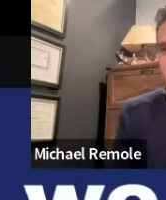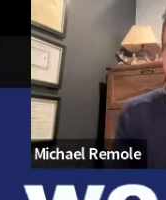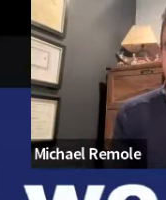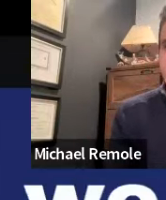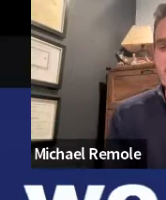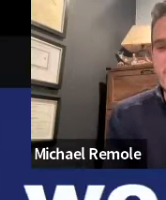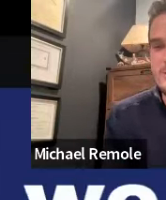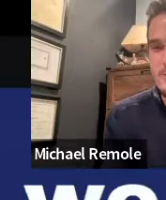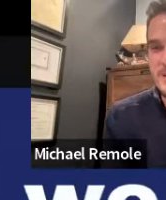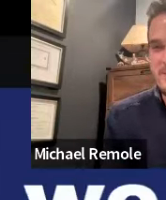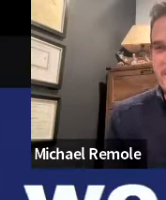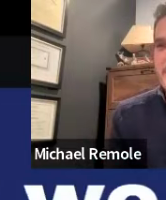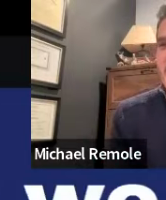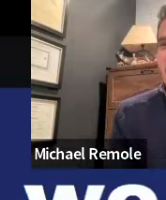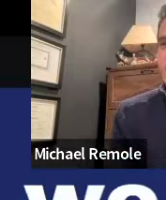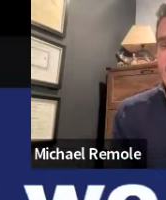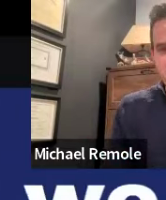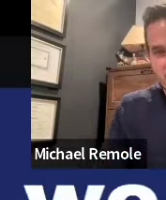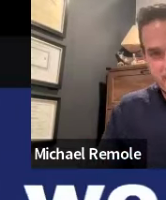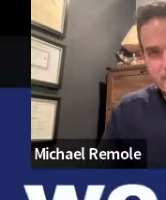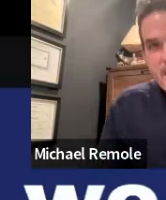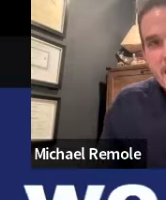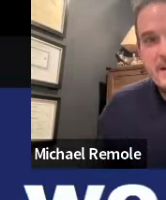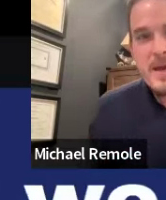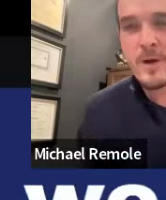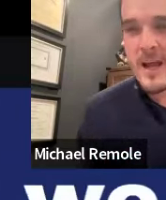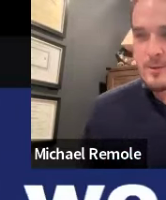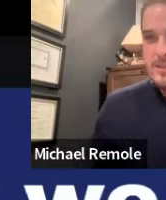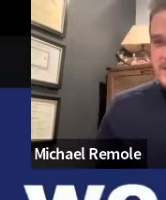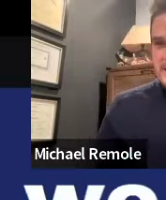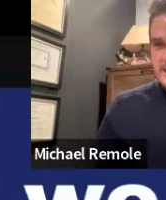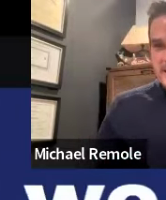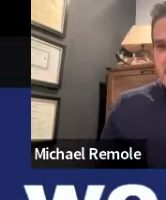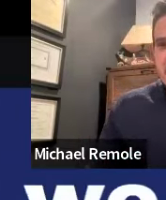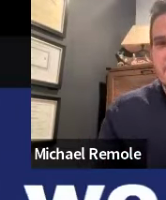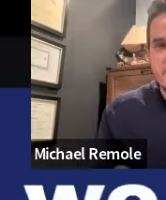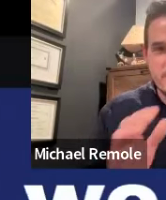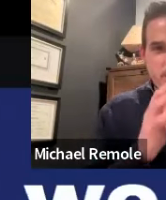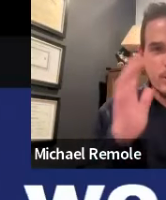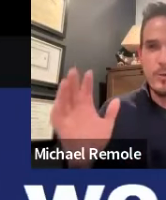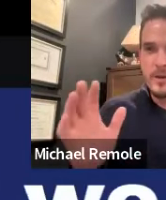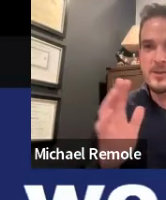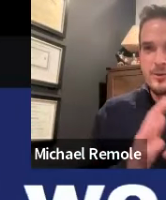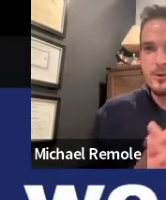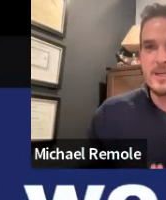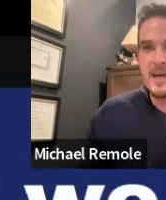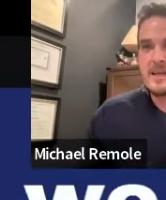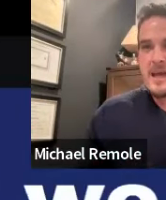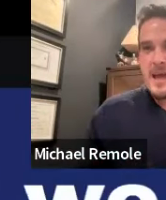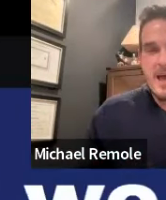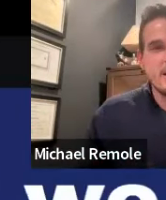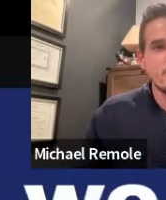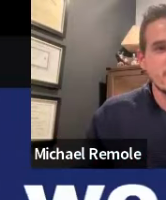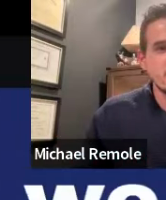free to, or Michelle, jump in if I'm off there. When I looked at the global picture, looking